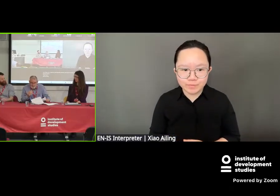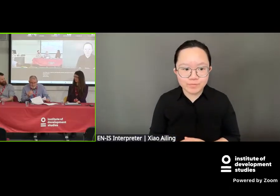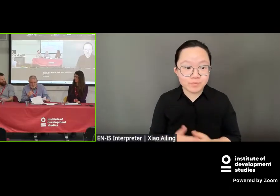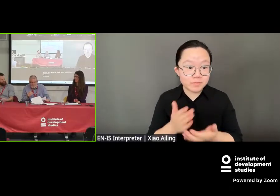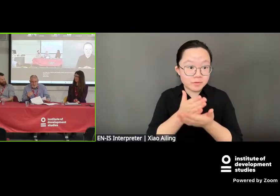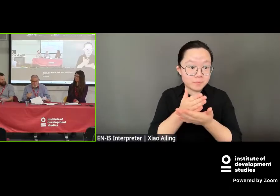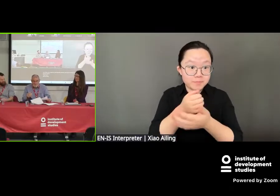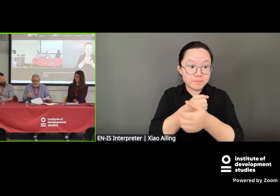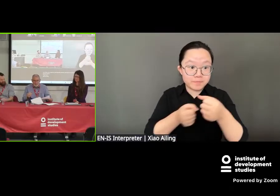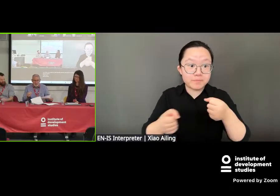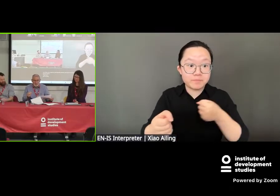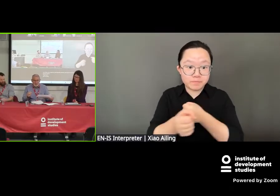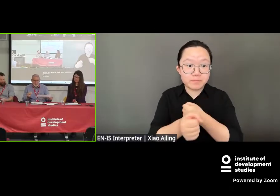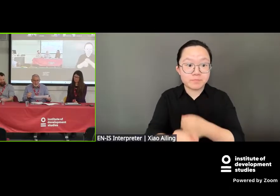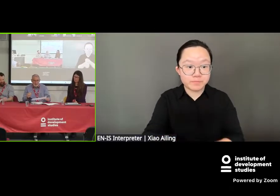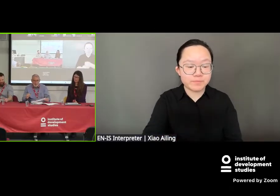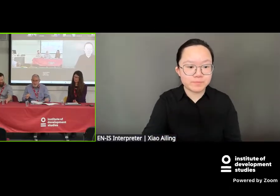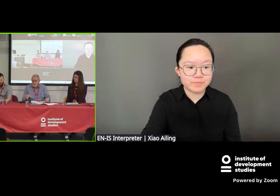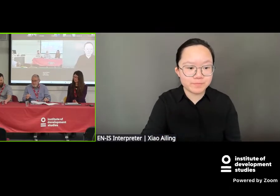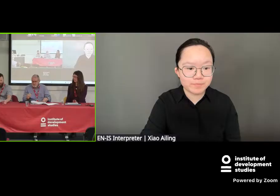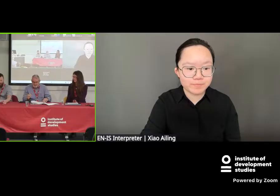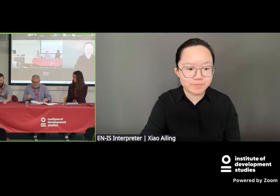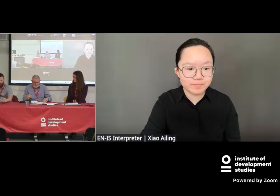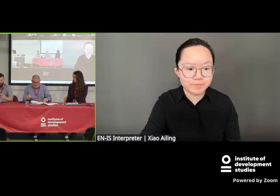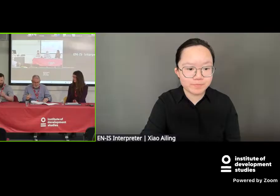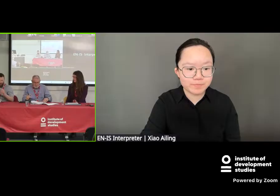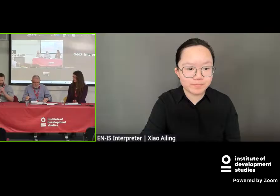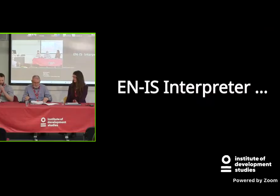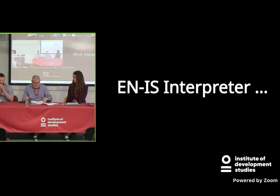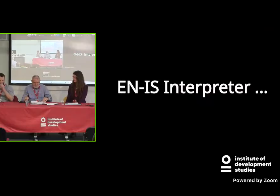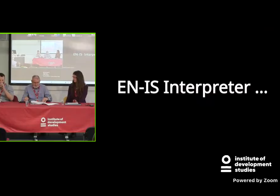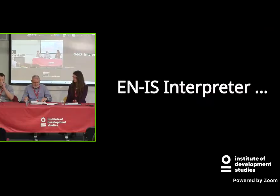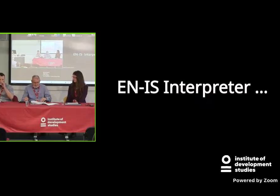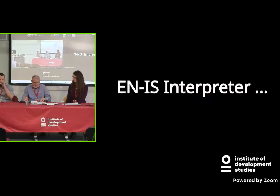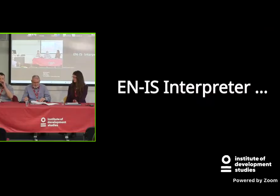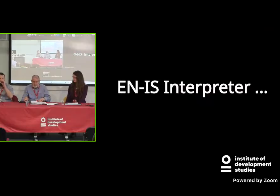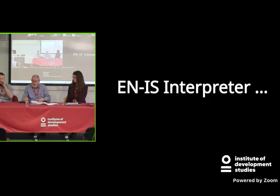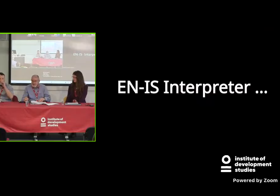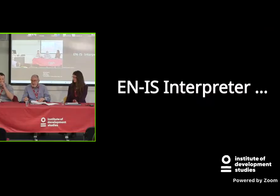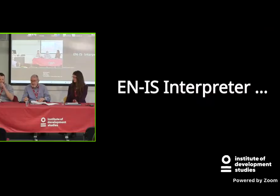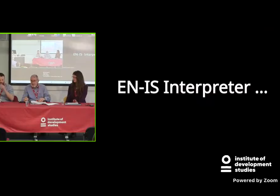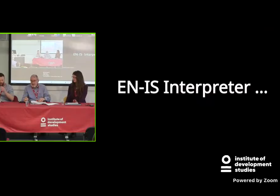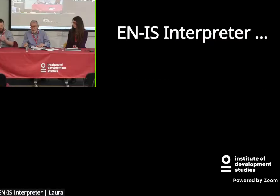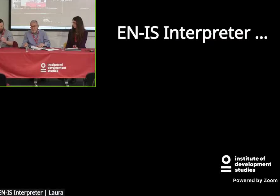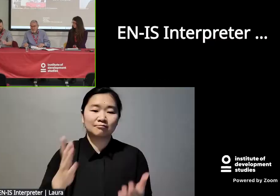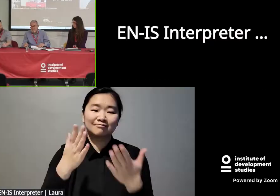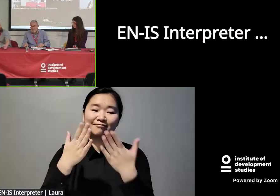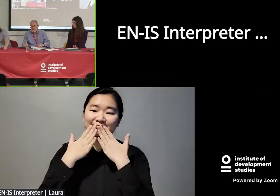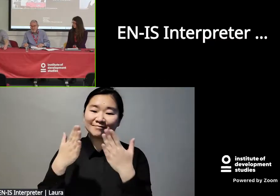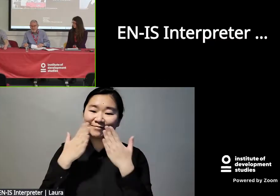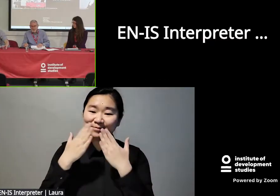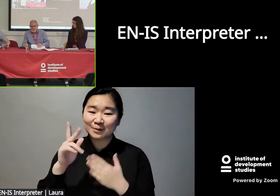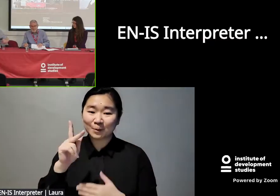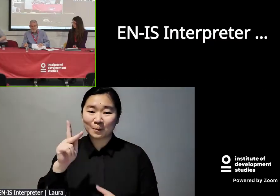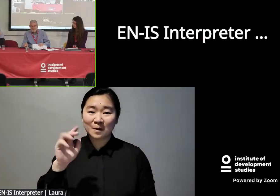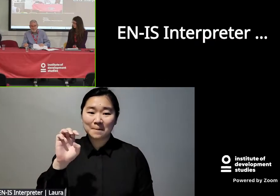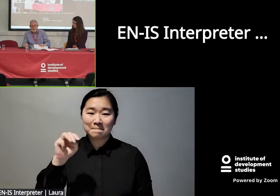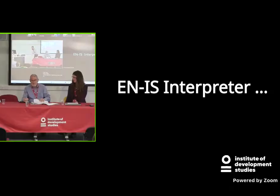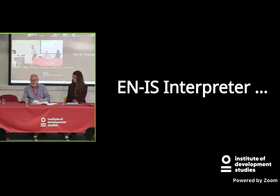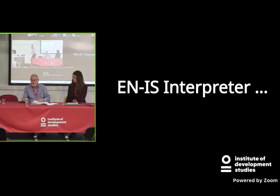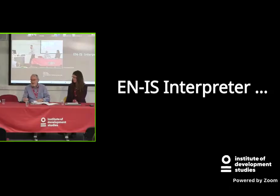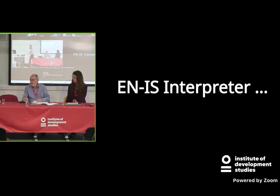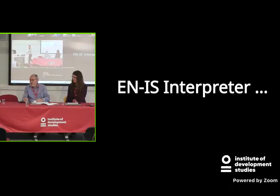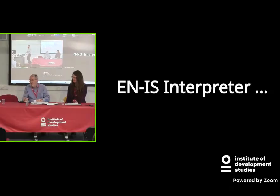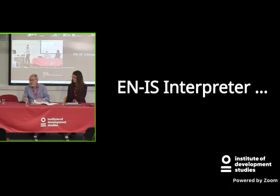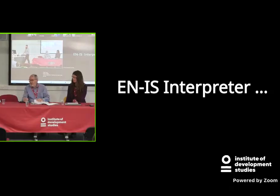Thank you very much, Kemi. What a wonderful introduction to the importance of this program. I'll now hand over to Stephen Thompson.